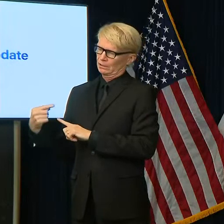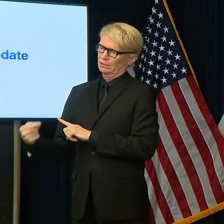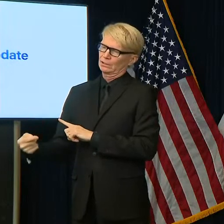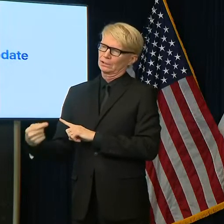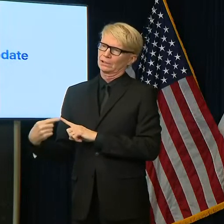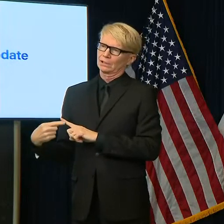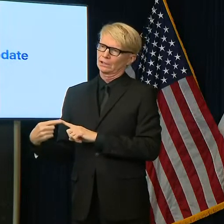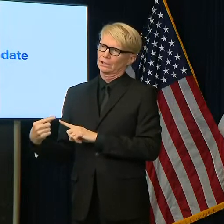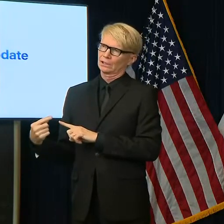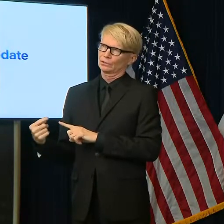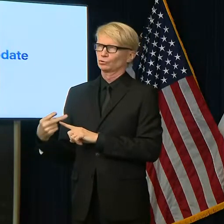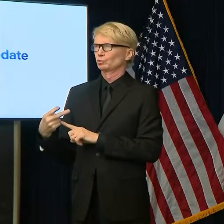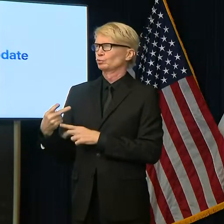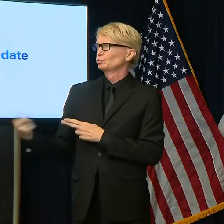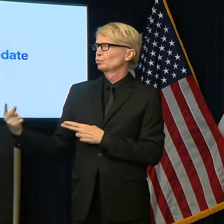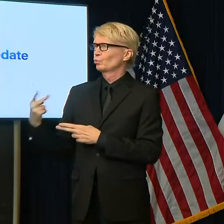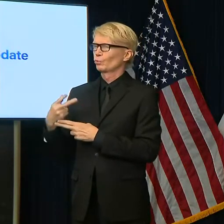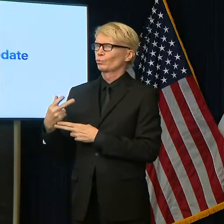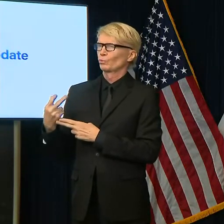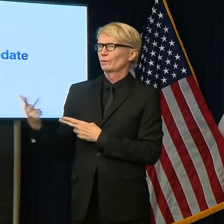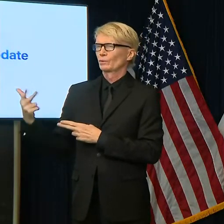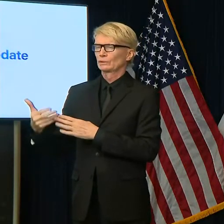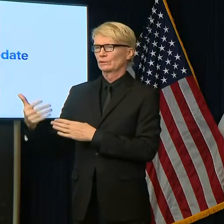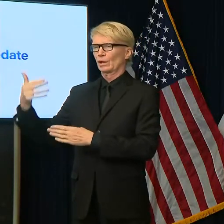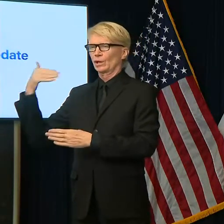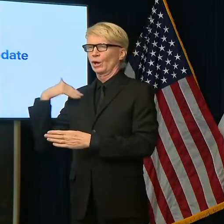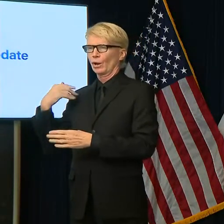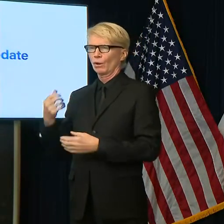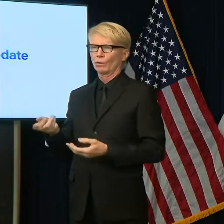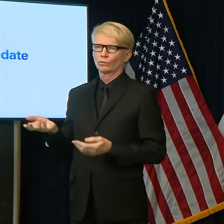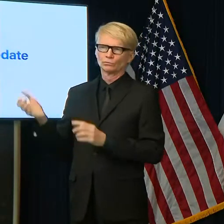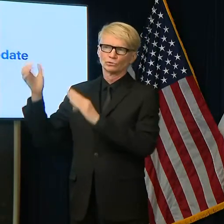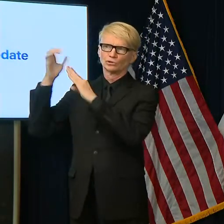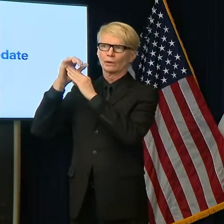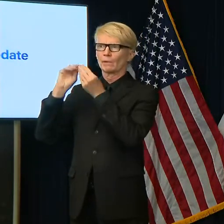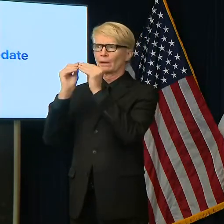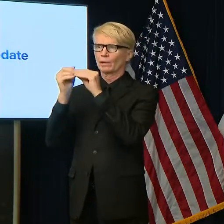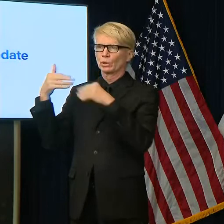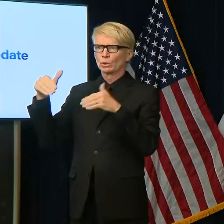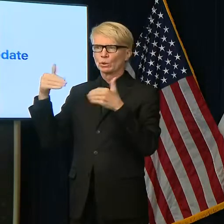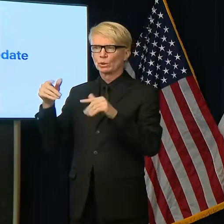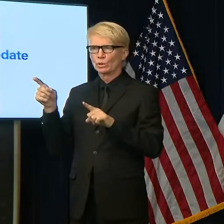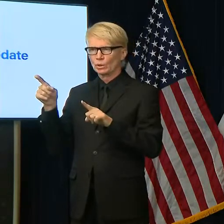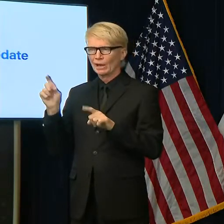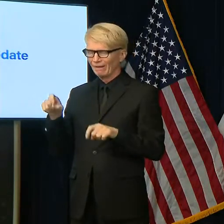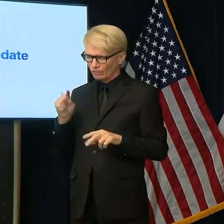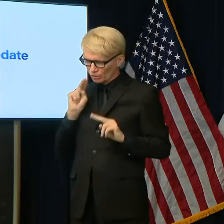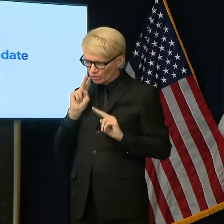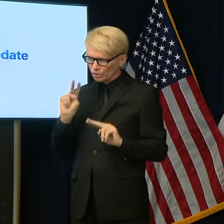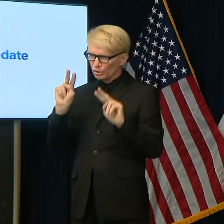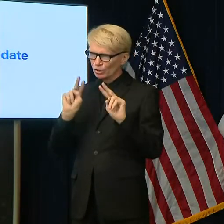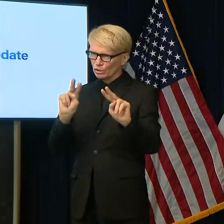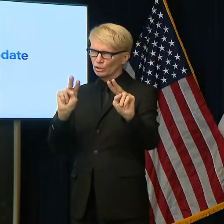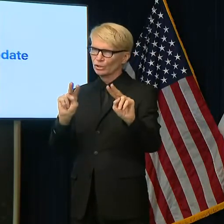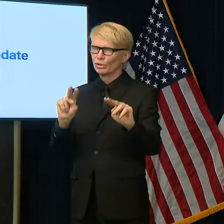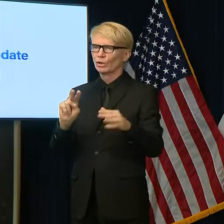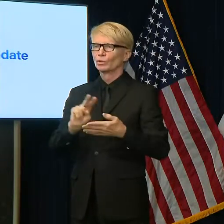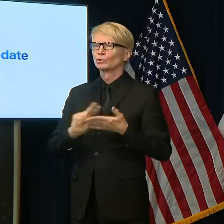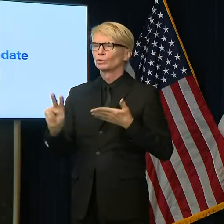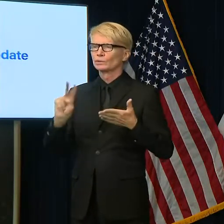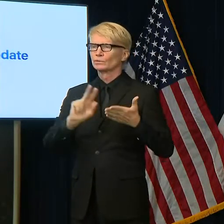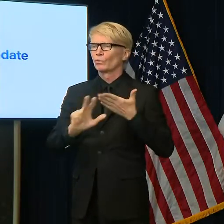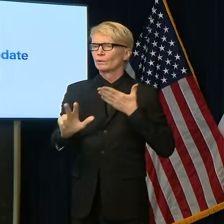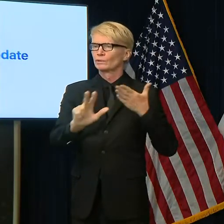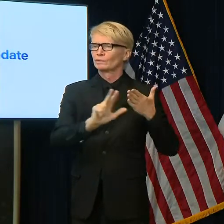cases some weeks ago, you have to look forward by 2 and 3 and 4 weeks, and sometimes a little